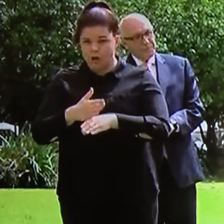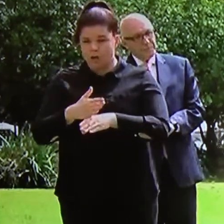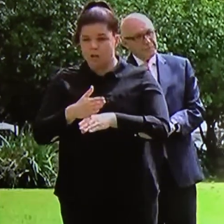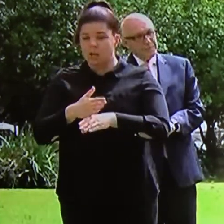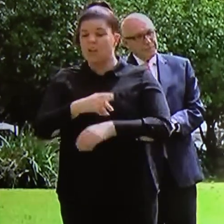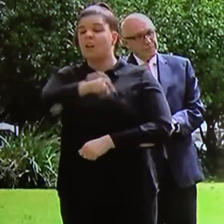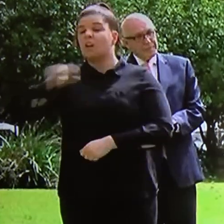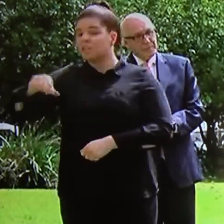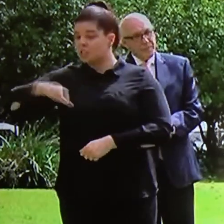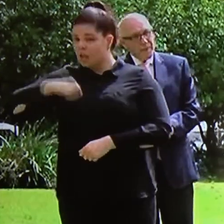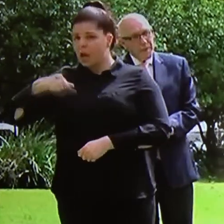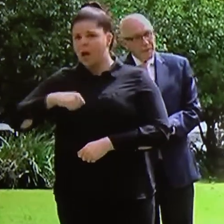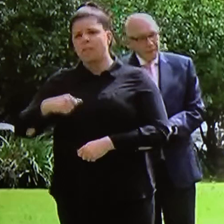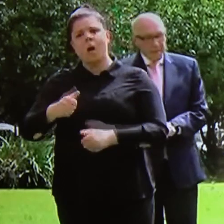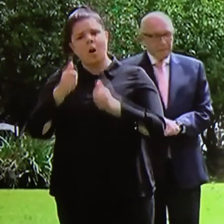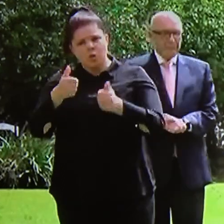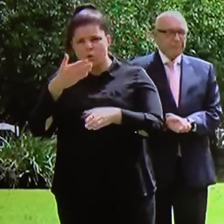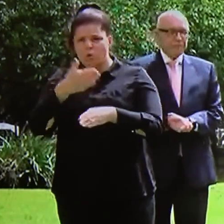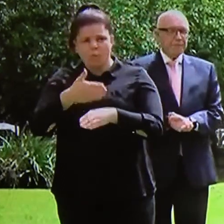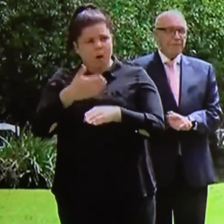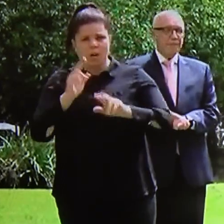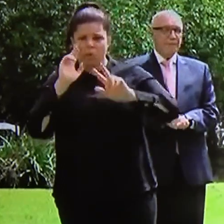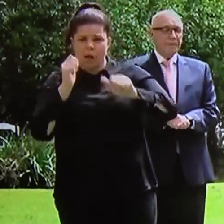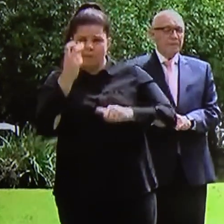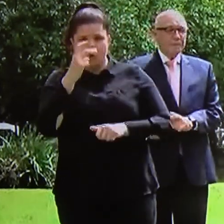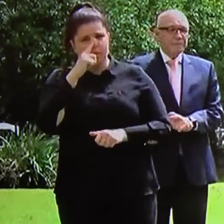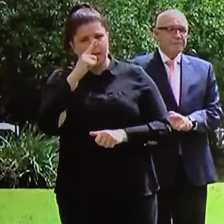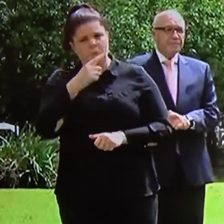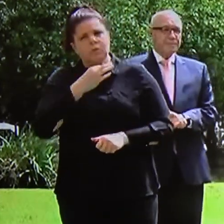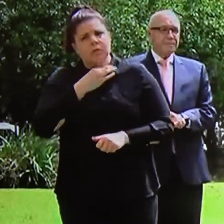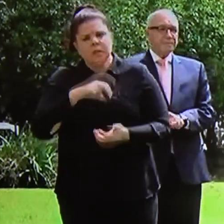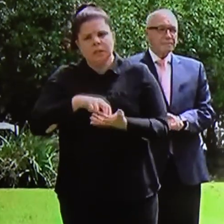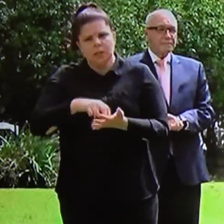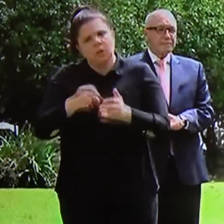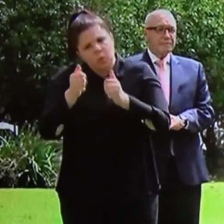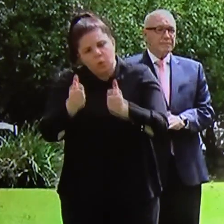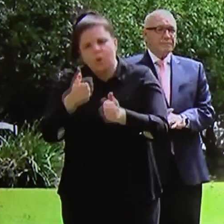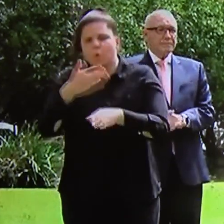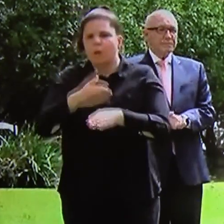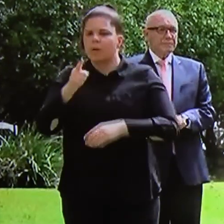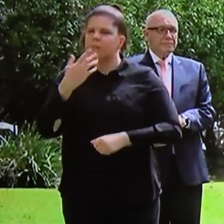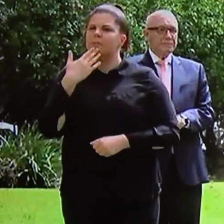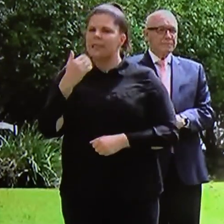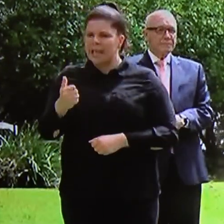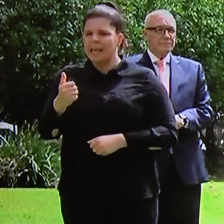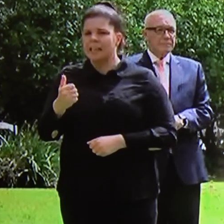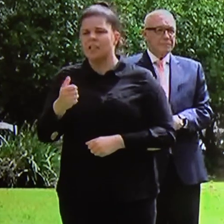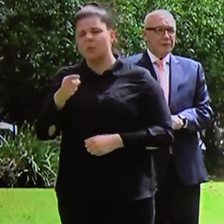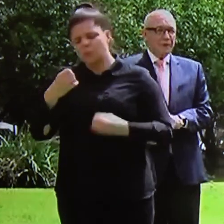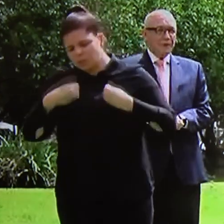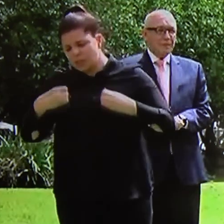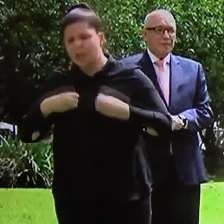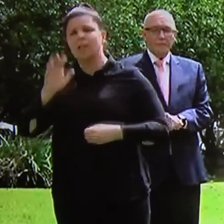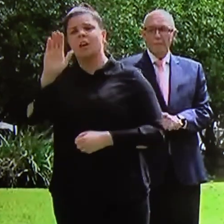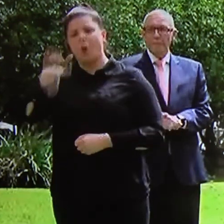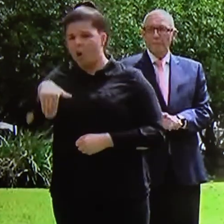chosen this very honourable profession to work with our older citizens who are very vulnerable. Please listen to the health message. Don't go to work if you're feeling